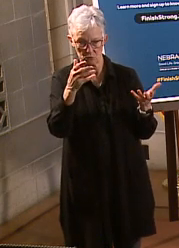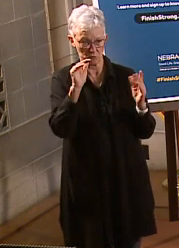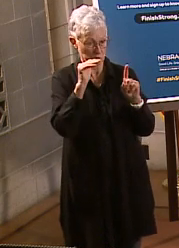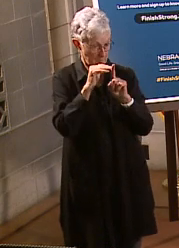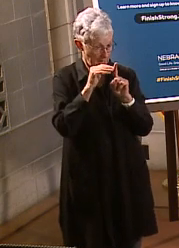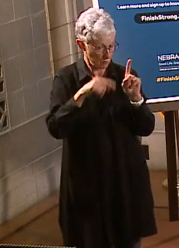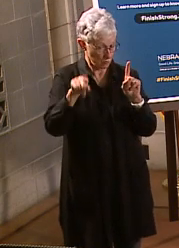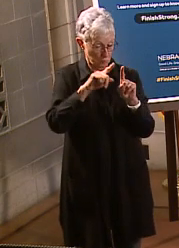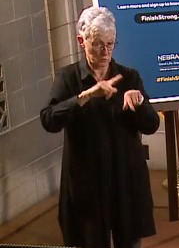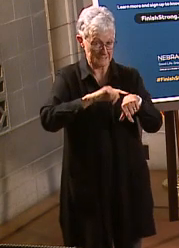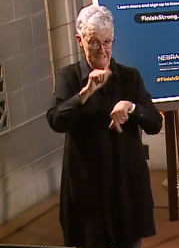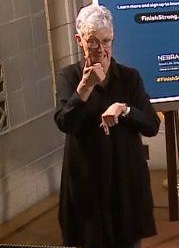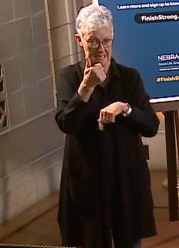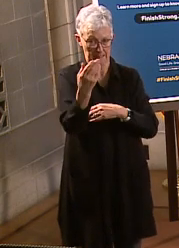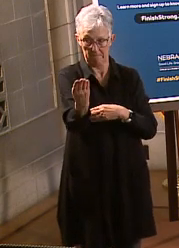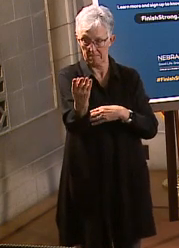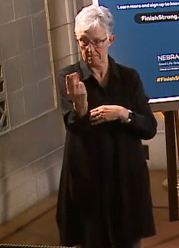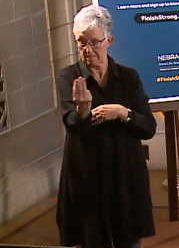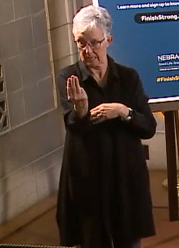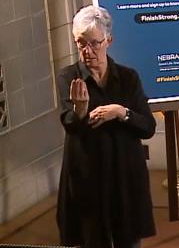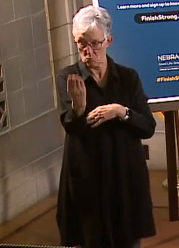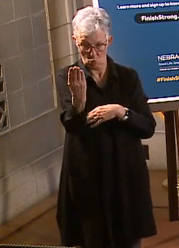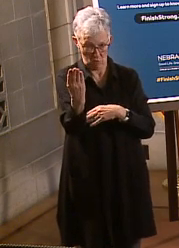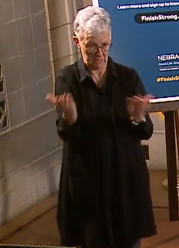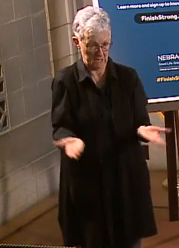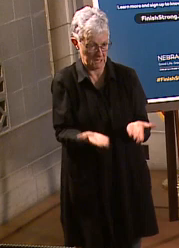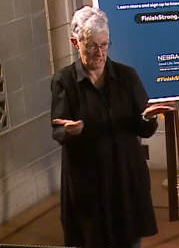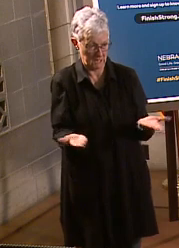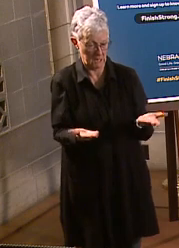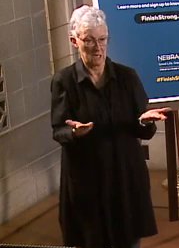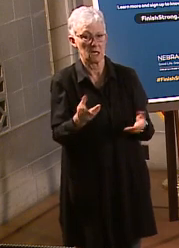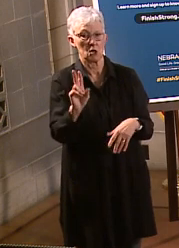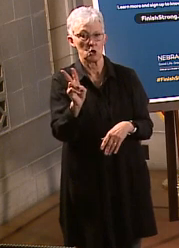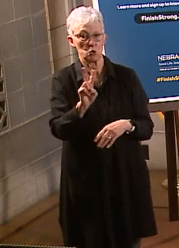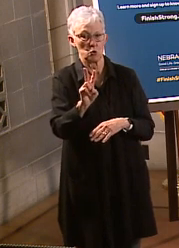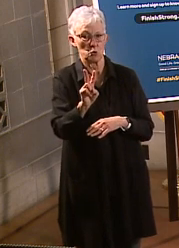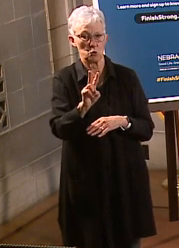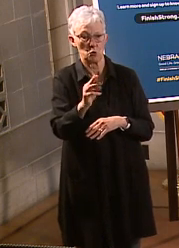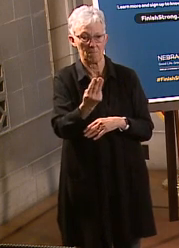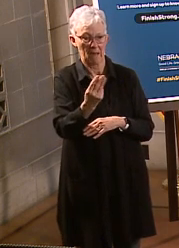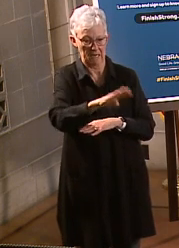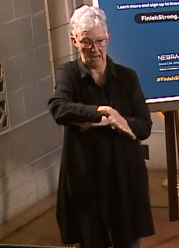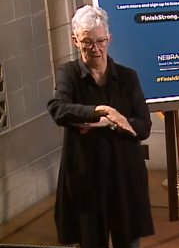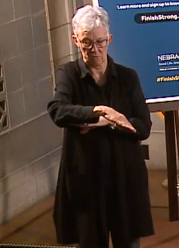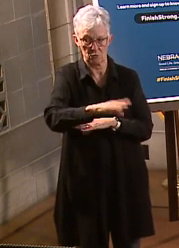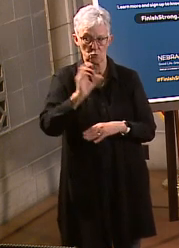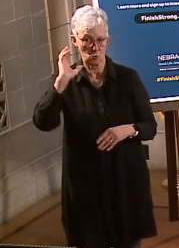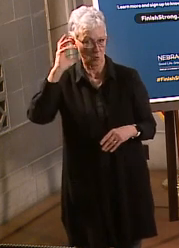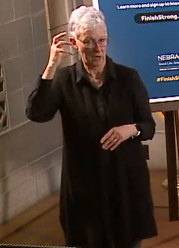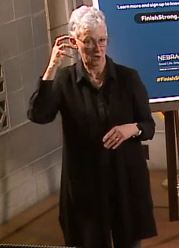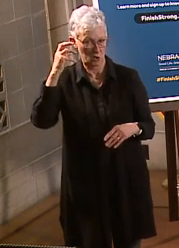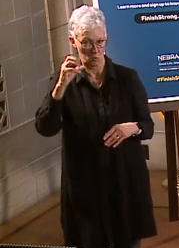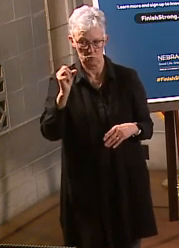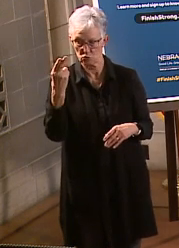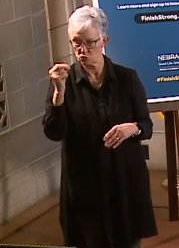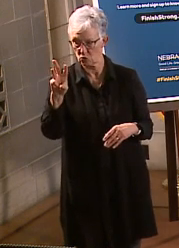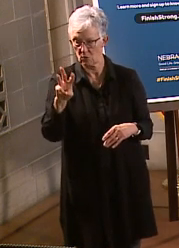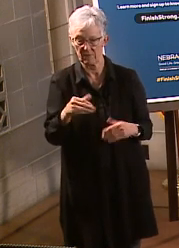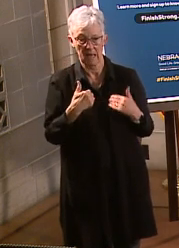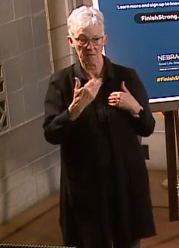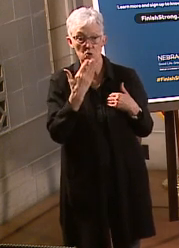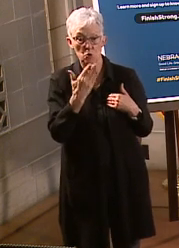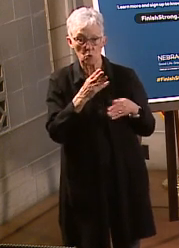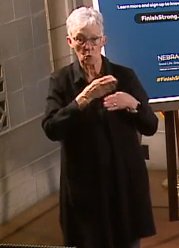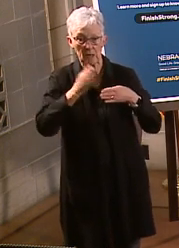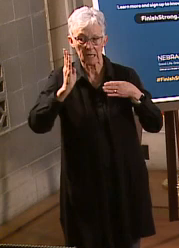on Monday, back here in this room, 2 p.m. on Monday Central Time, will be the radio call-in show. Thanks very much, and everybody have a great weekend.